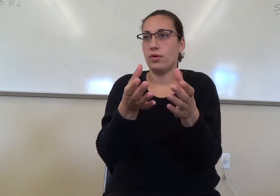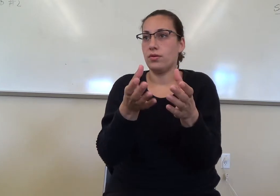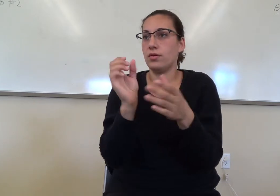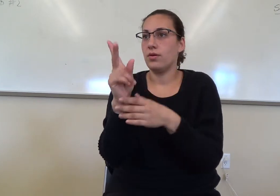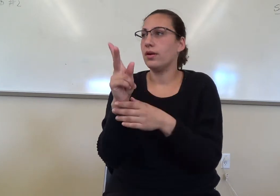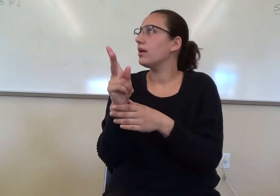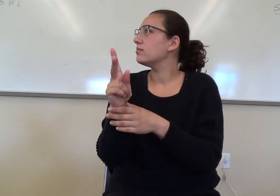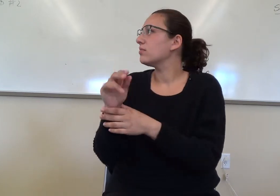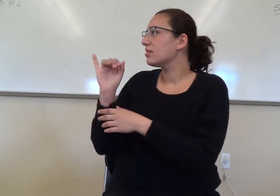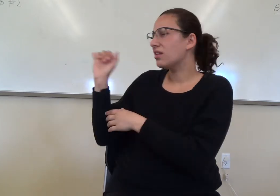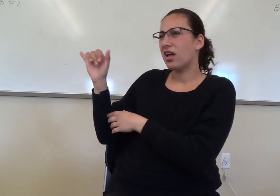about